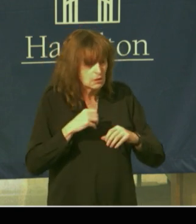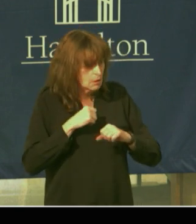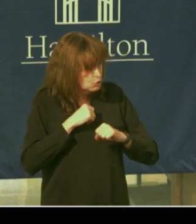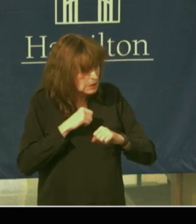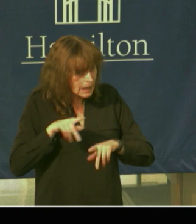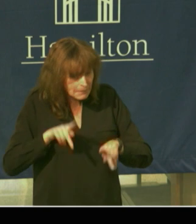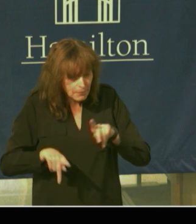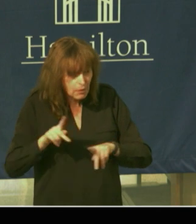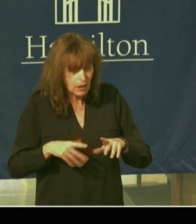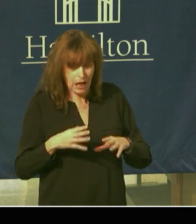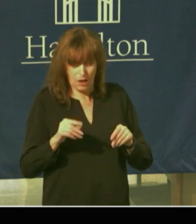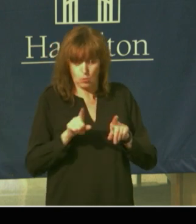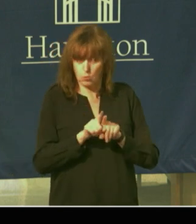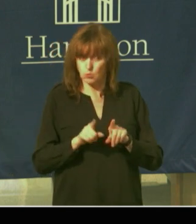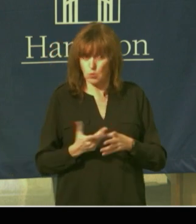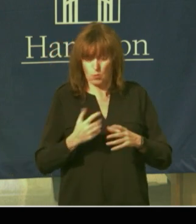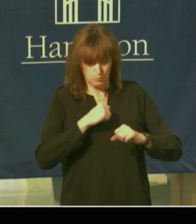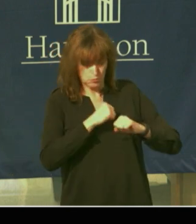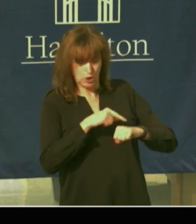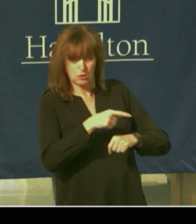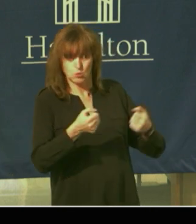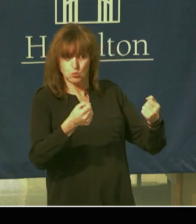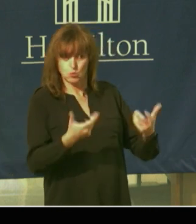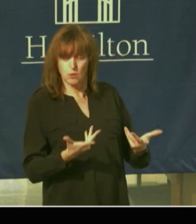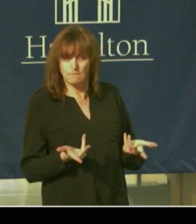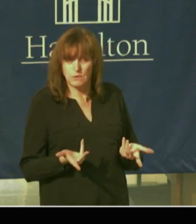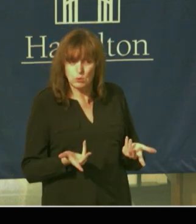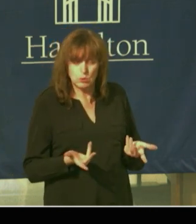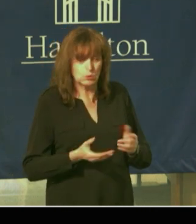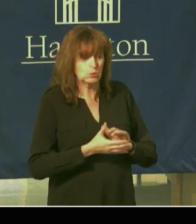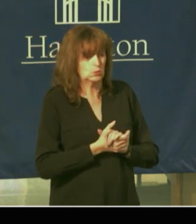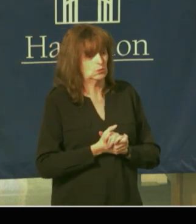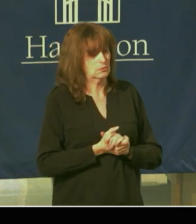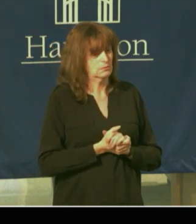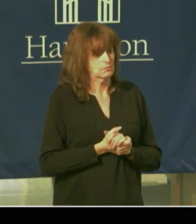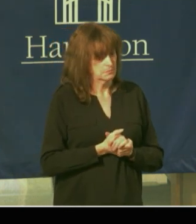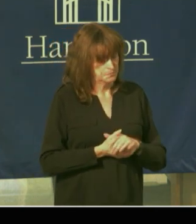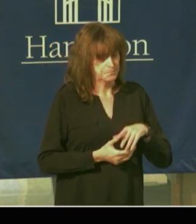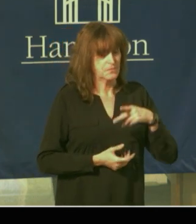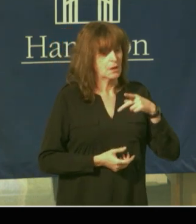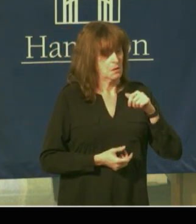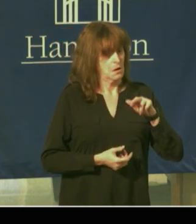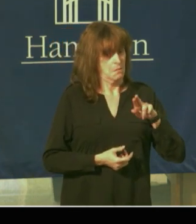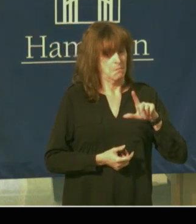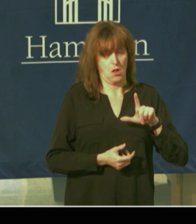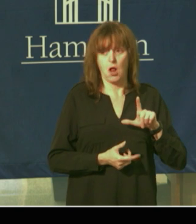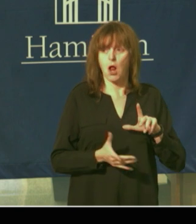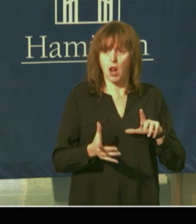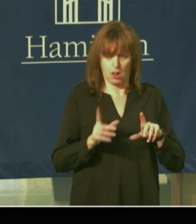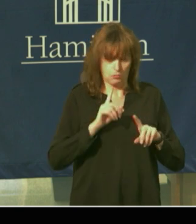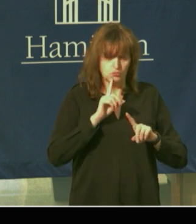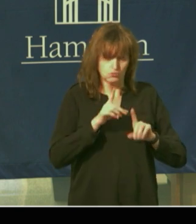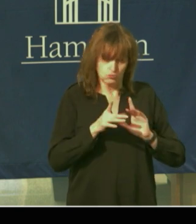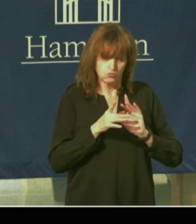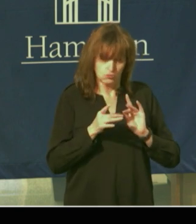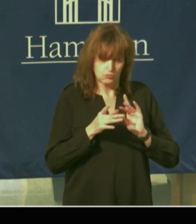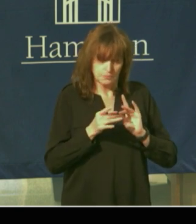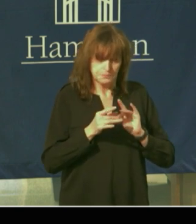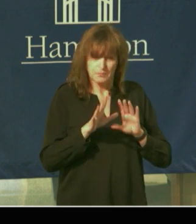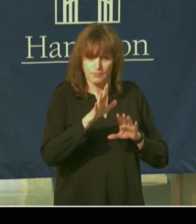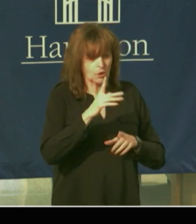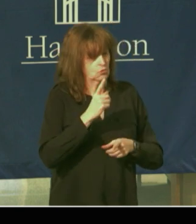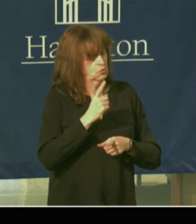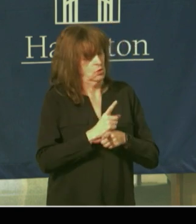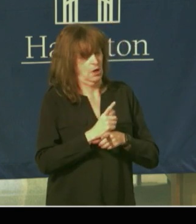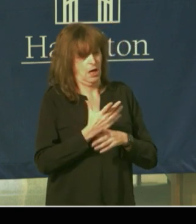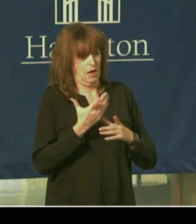Sure. Transit is really an essential service to keep the city moving and to keep people moving around the city. And so we've taken a number